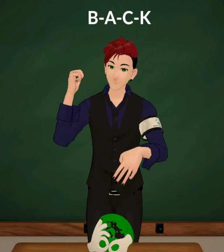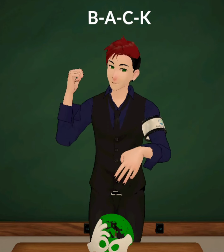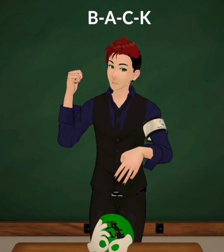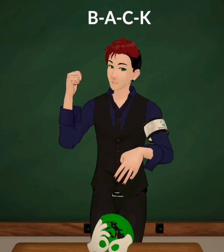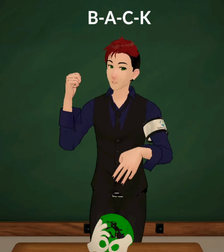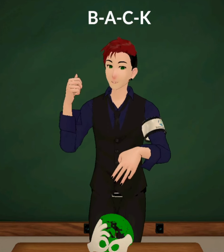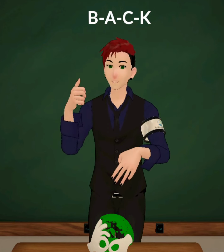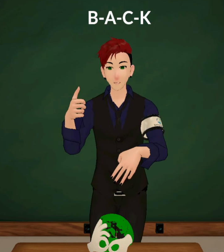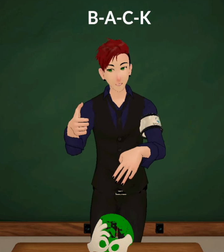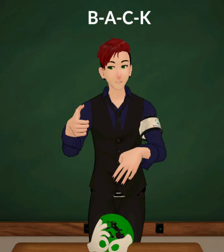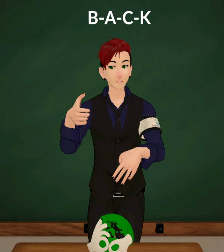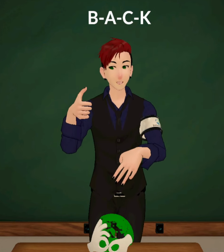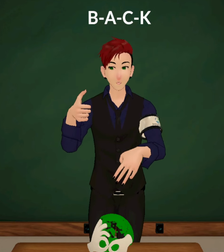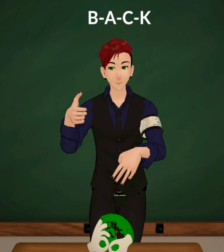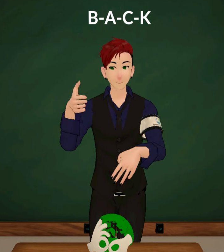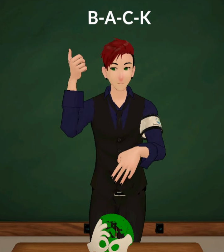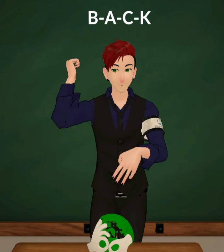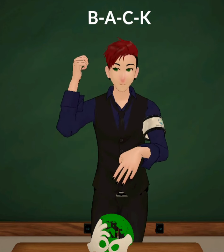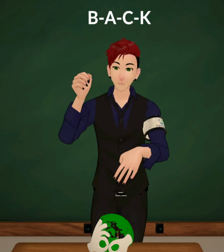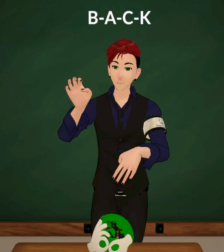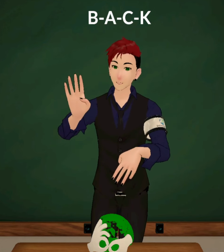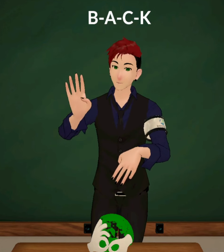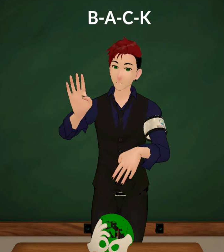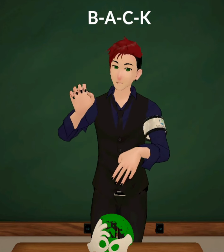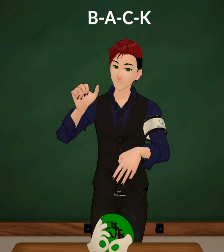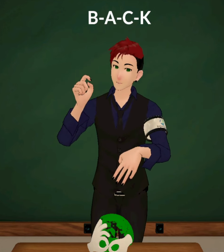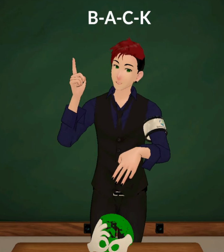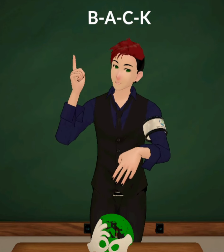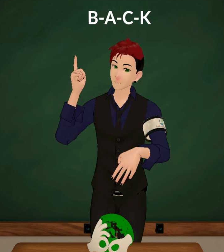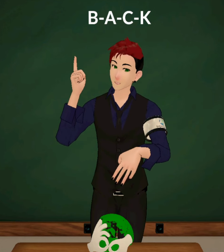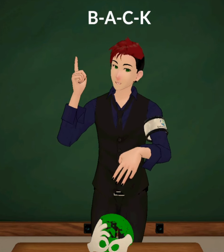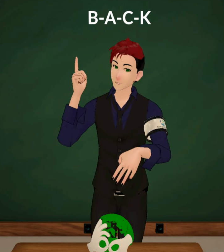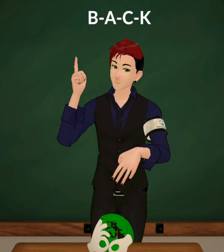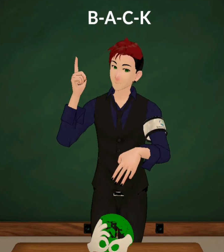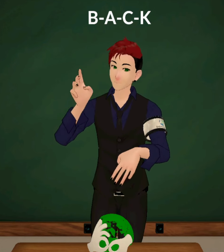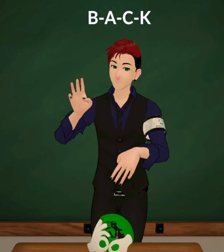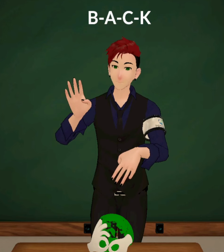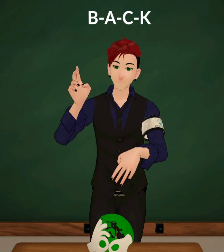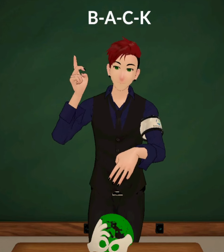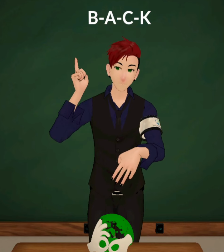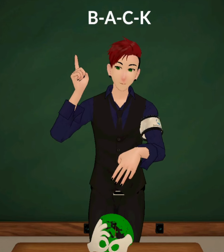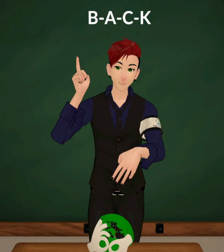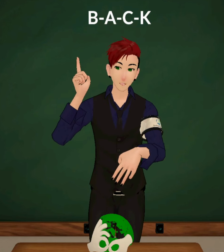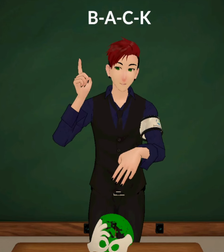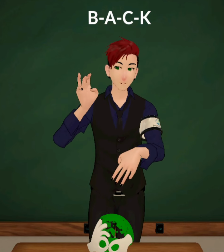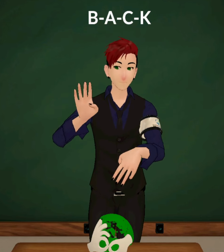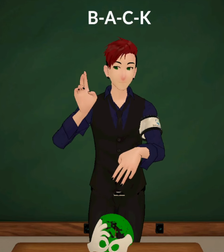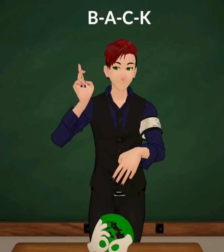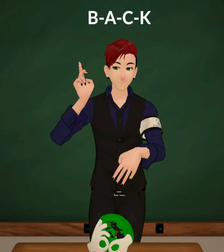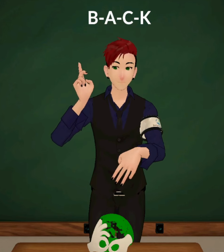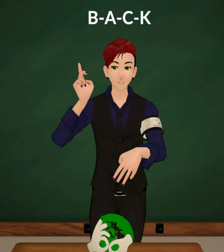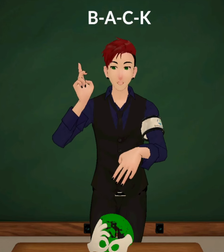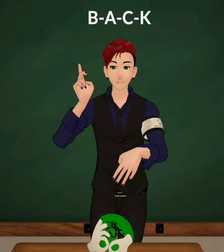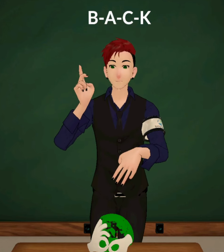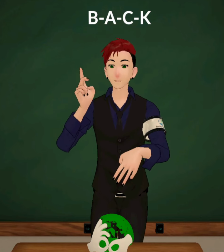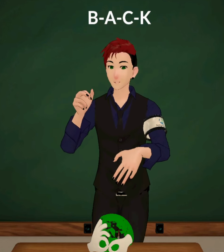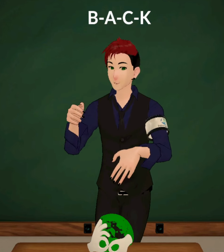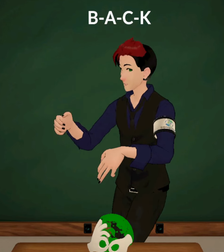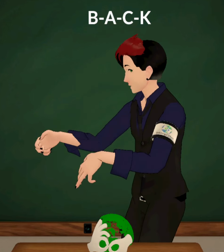So this one is typically, it goes back. So BACK. Back. There is